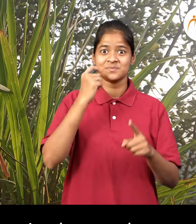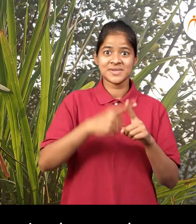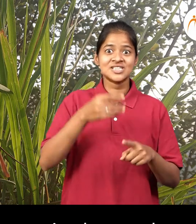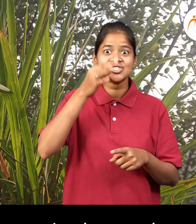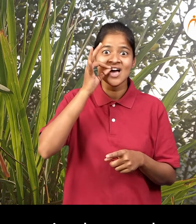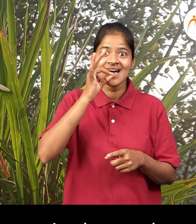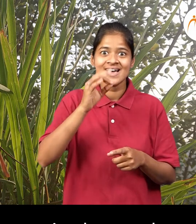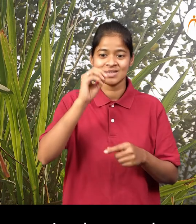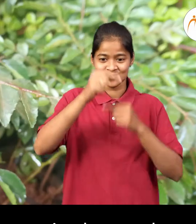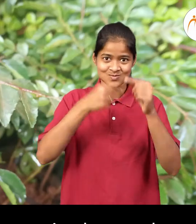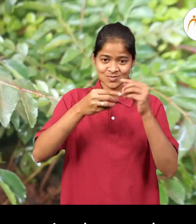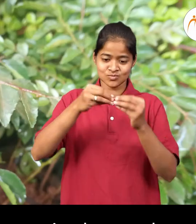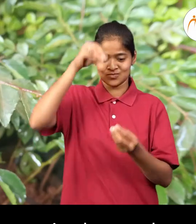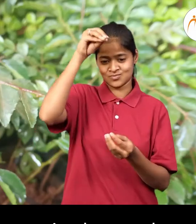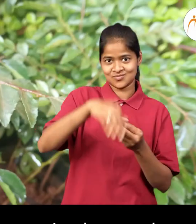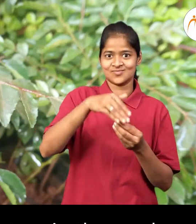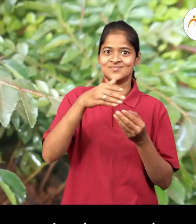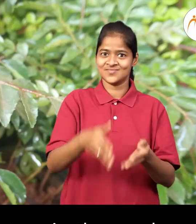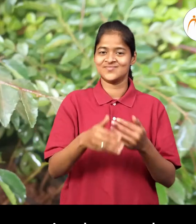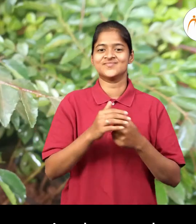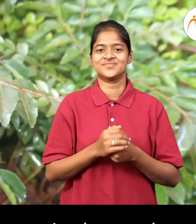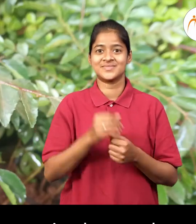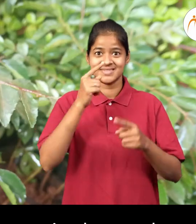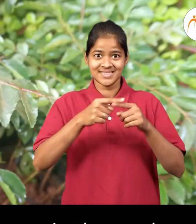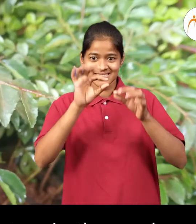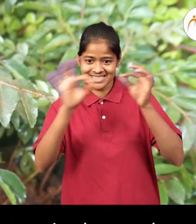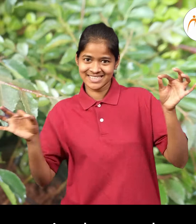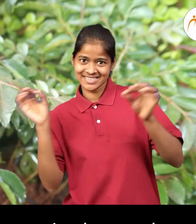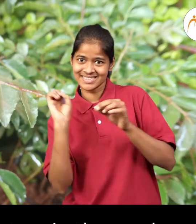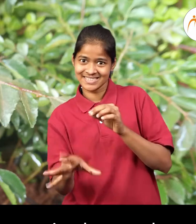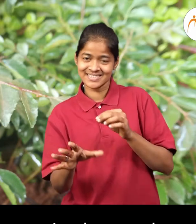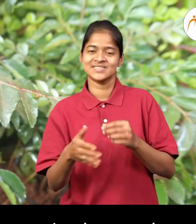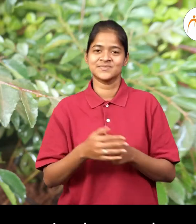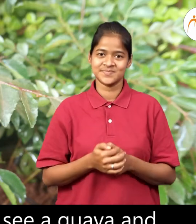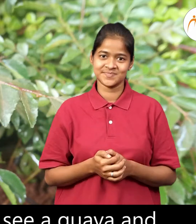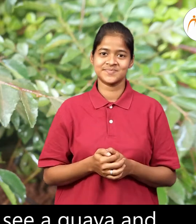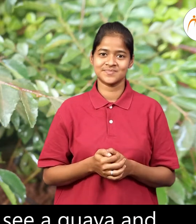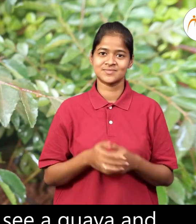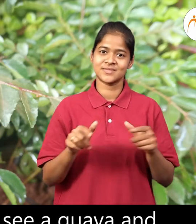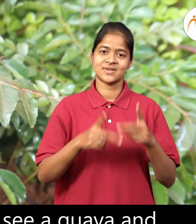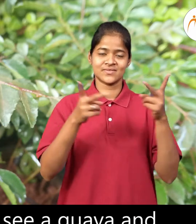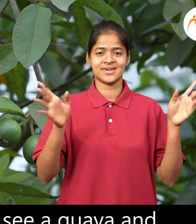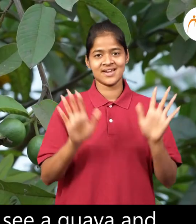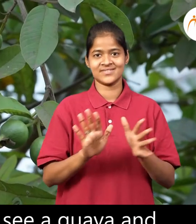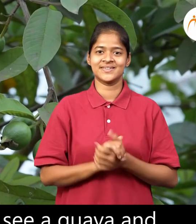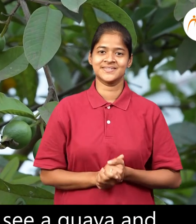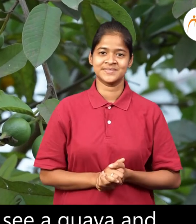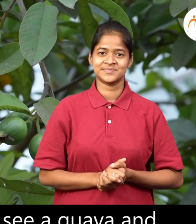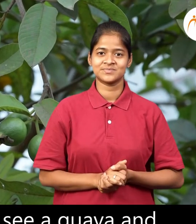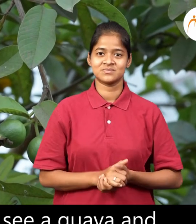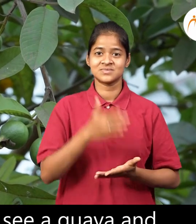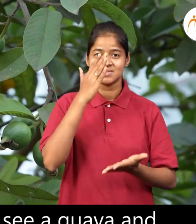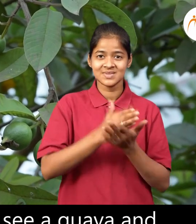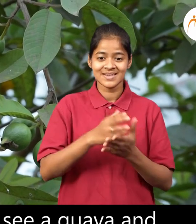there is also a neem tree in the garden oh great we can see